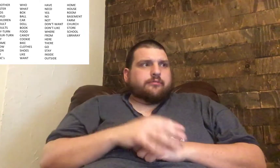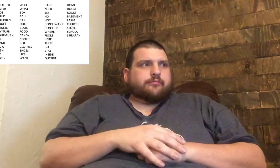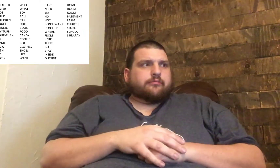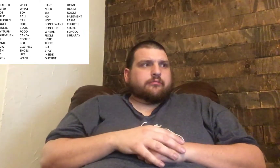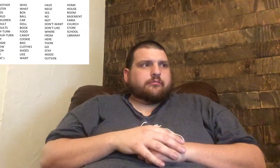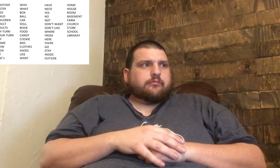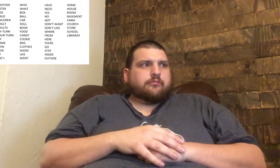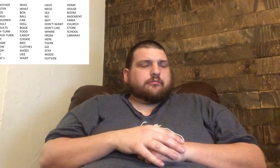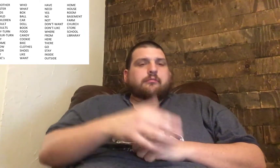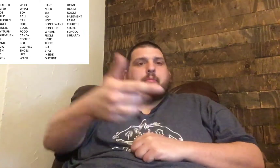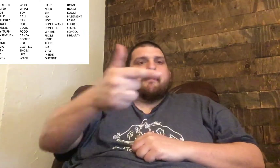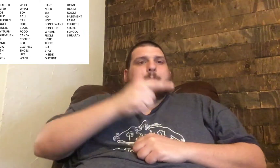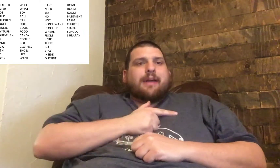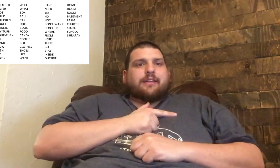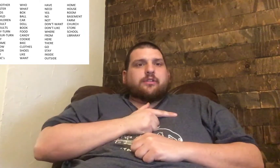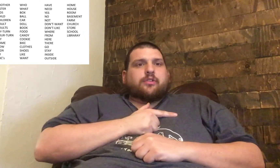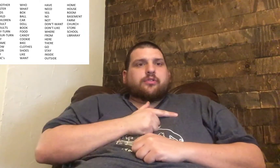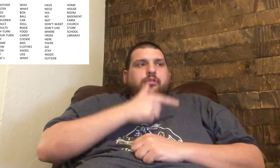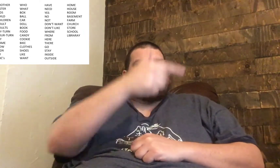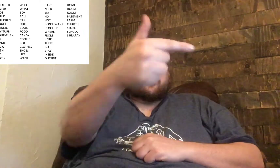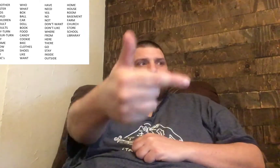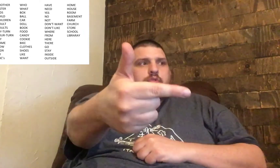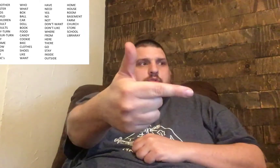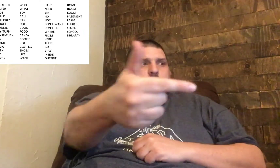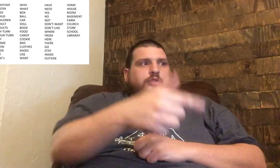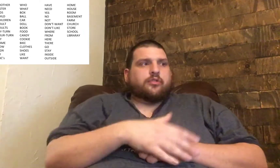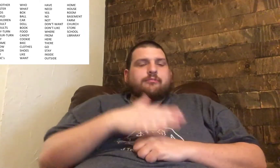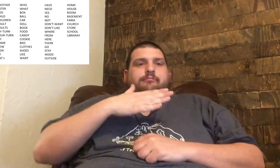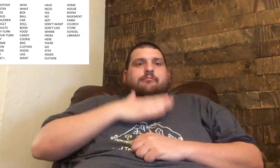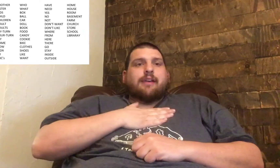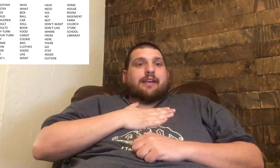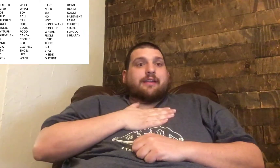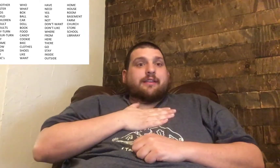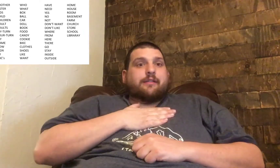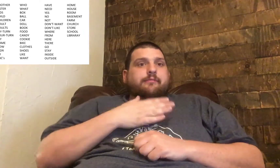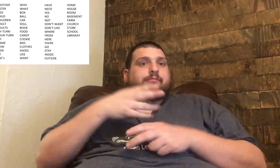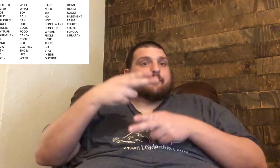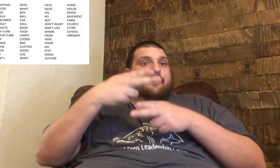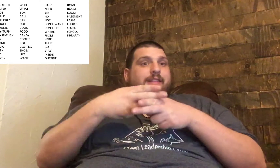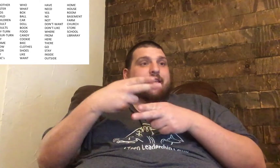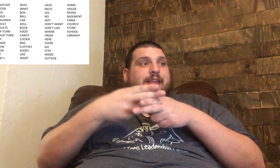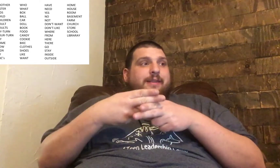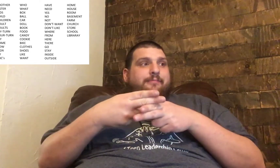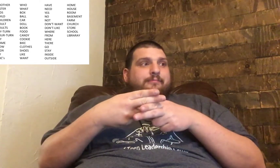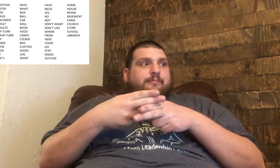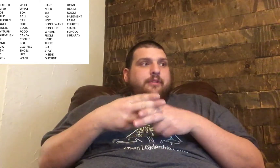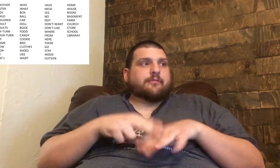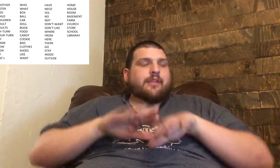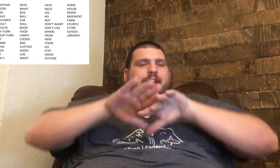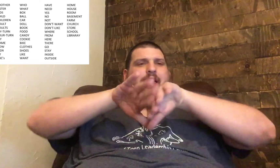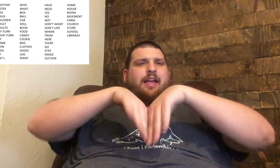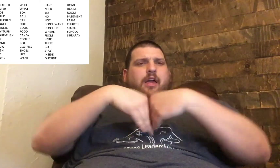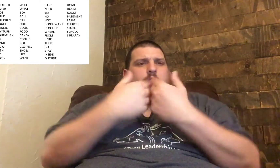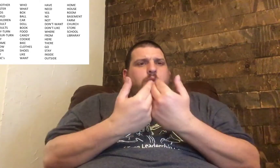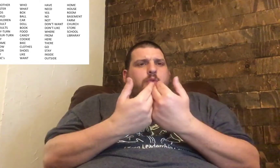adult. My turn, your turn. Mine, name.